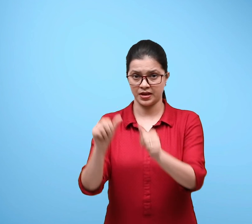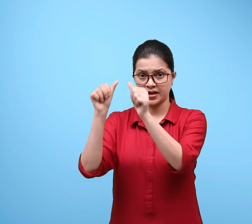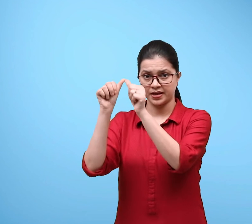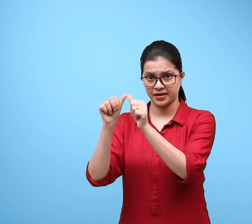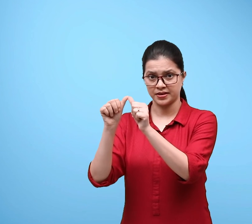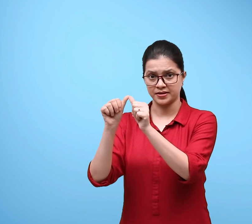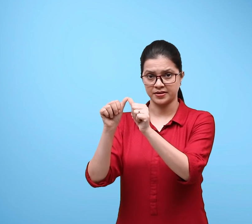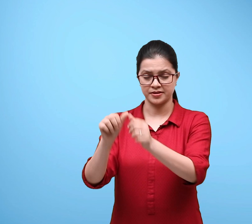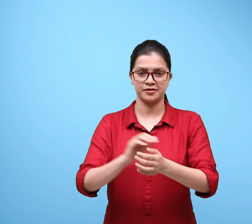A.